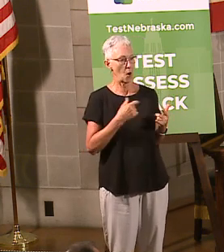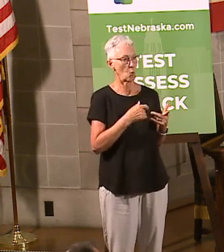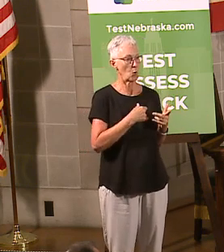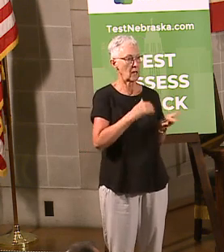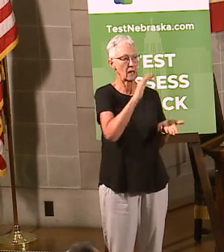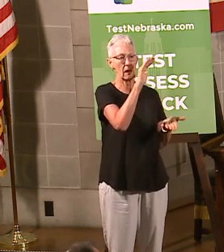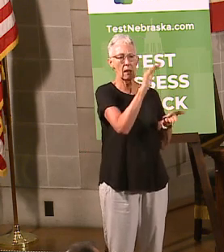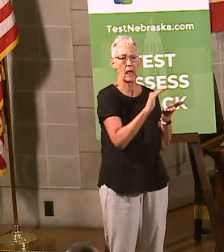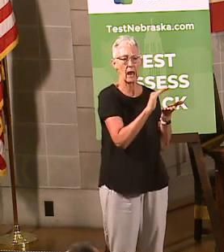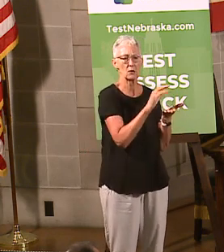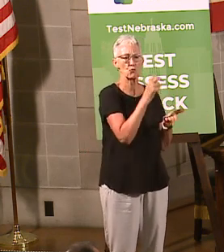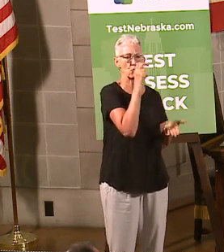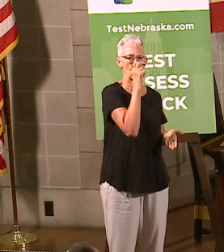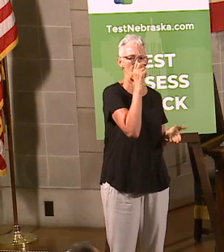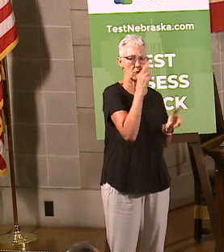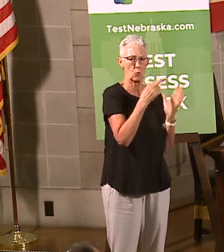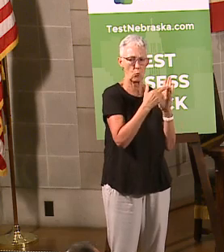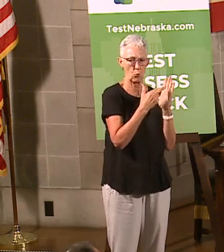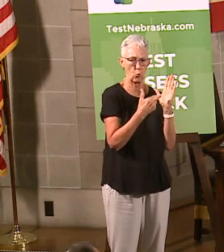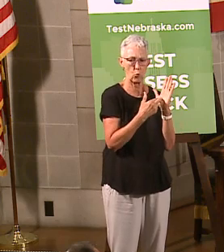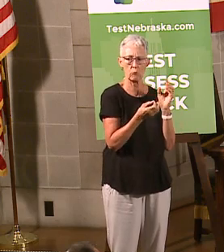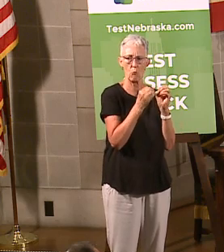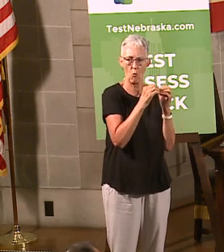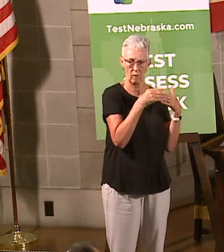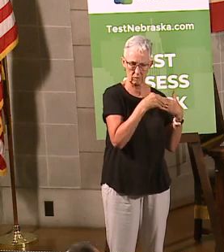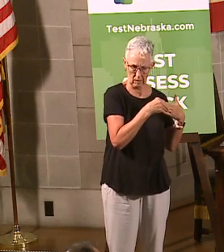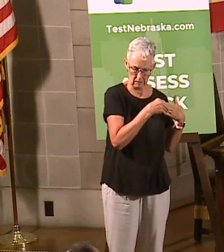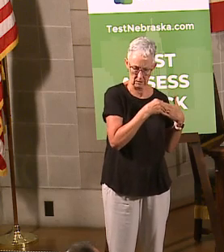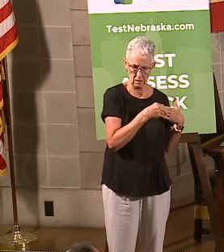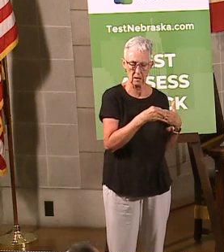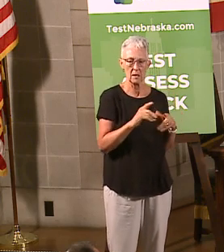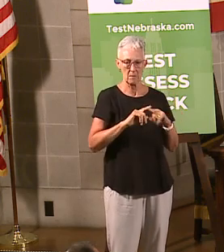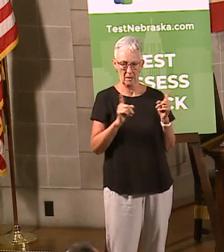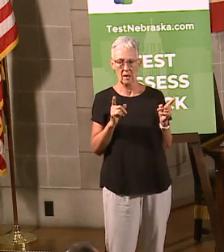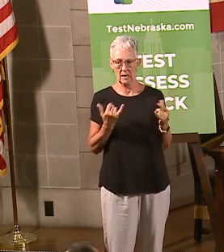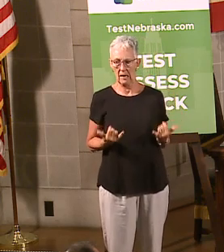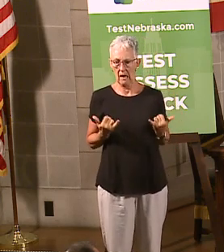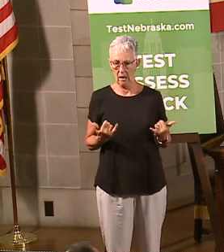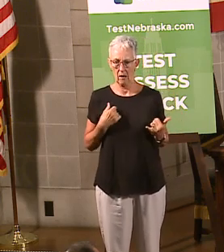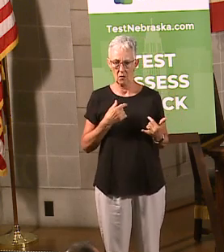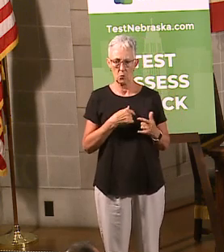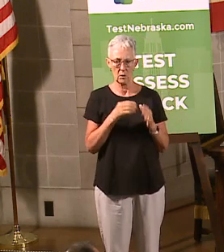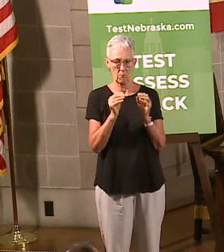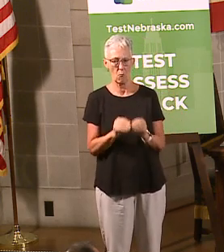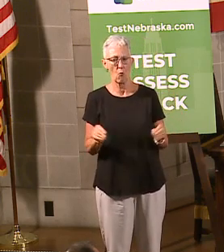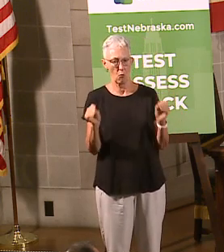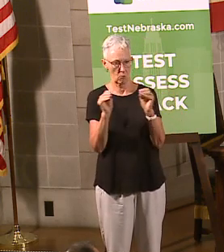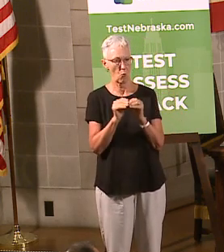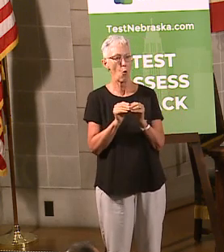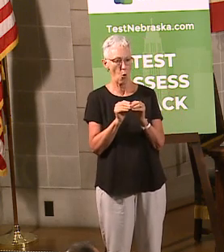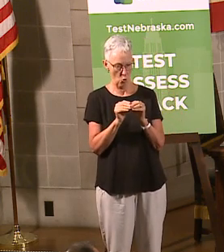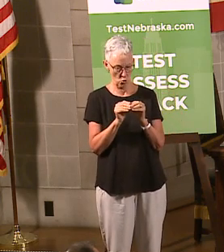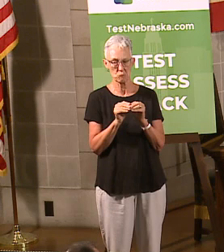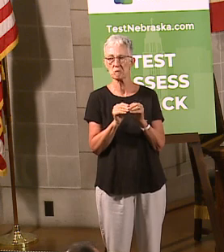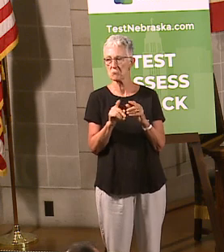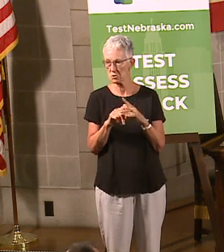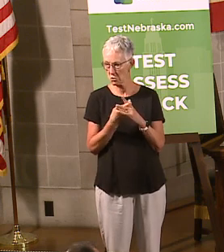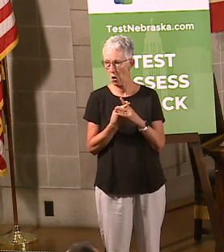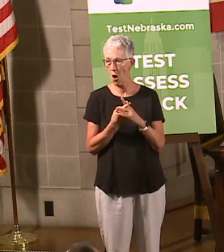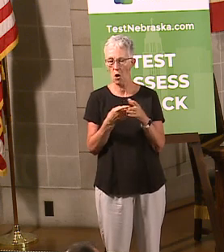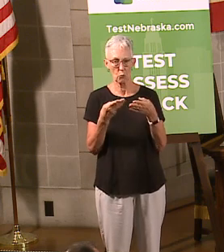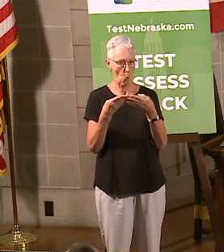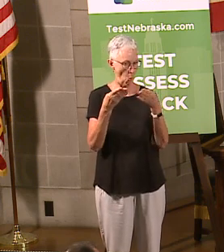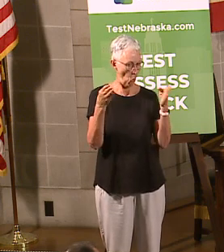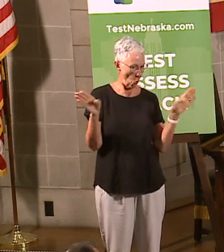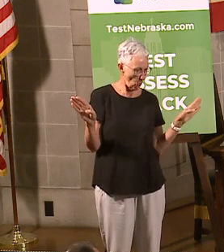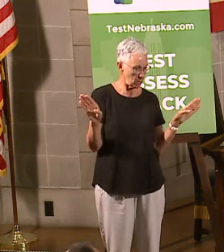normal life while still making sure that we're taking steps to slow the spread of the virus here. We started loosening restrictions May 4th. We